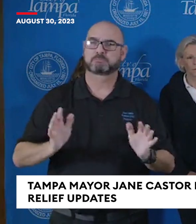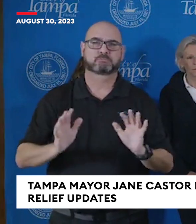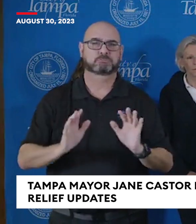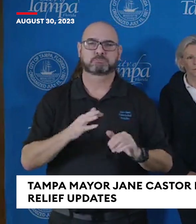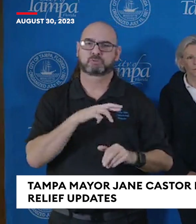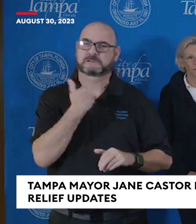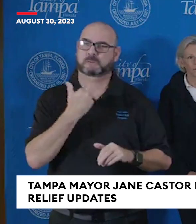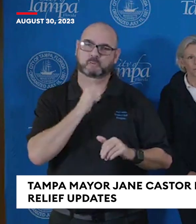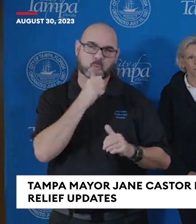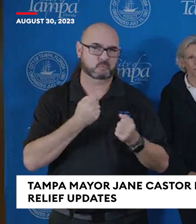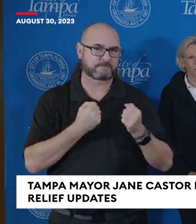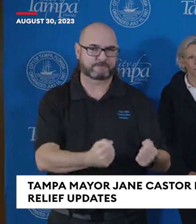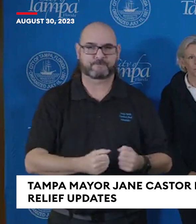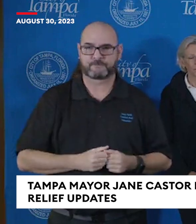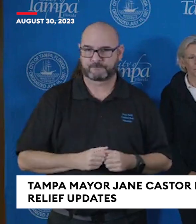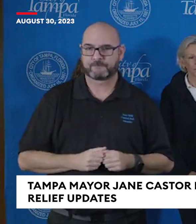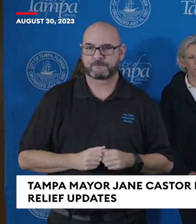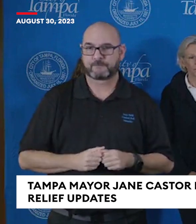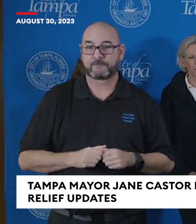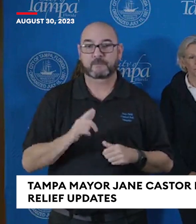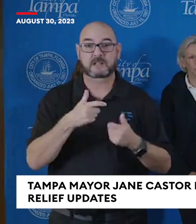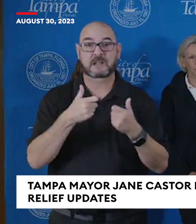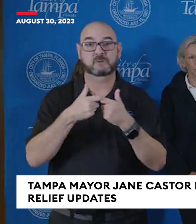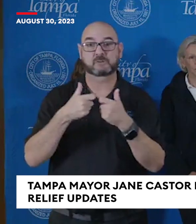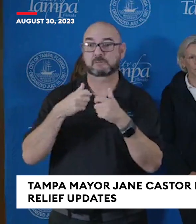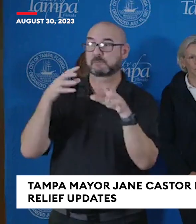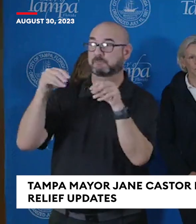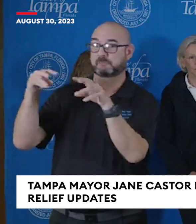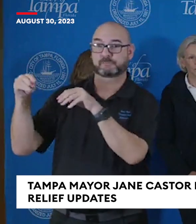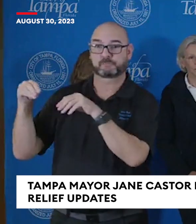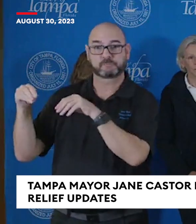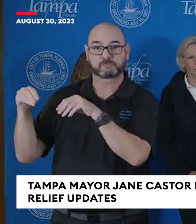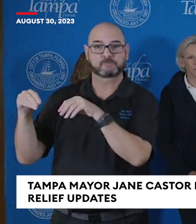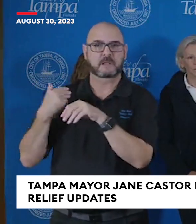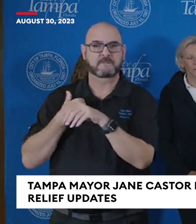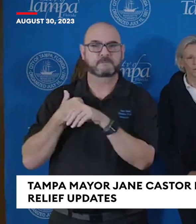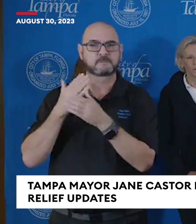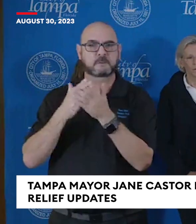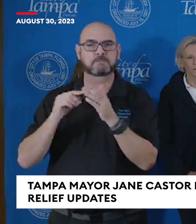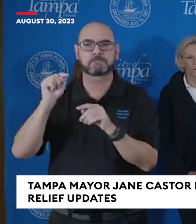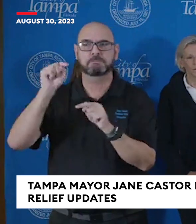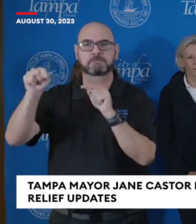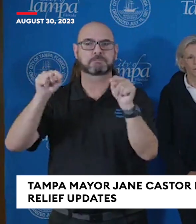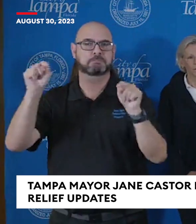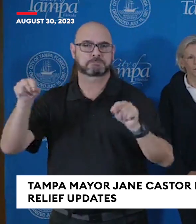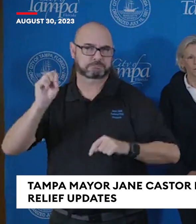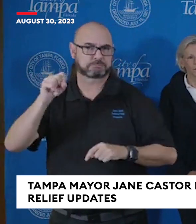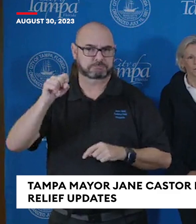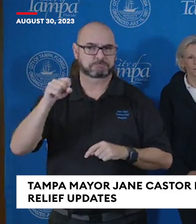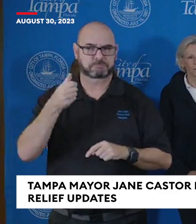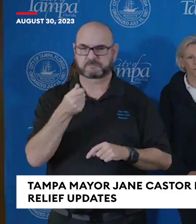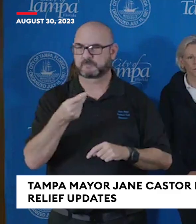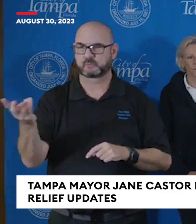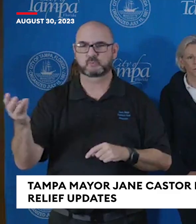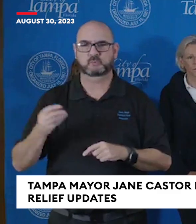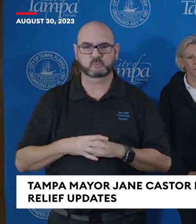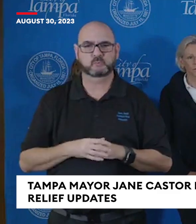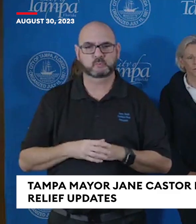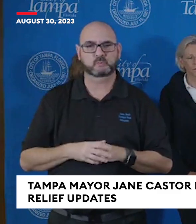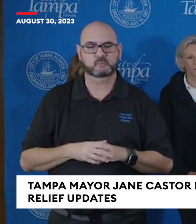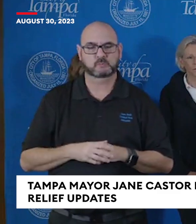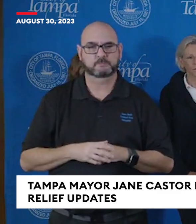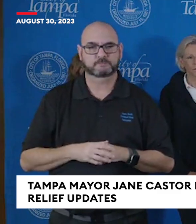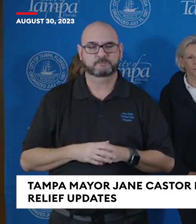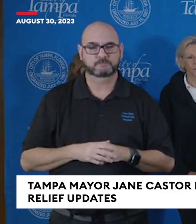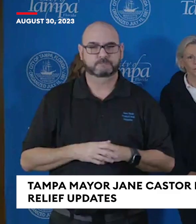outages. As the mayor stated, we have a number of units that may be out of power. We ask everyone to make sure that